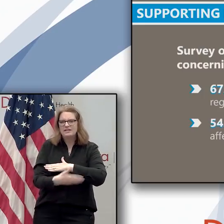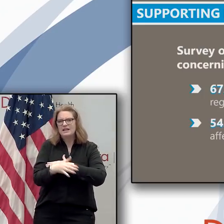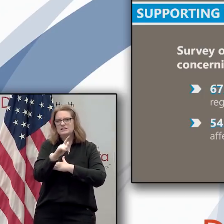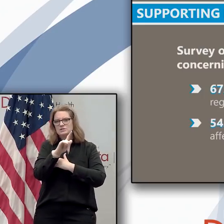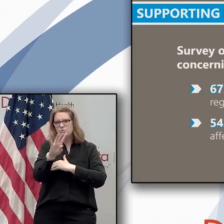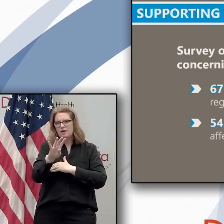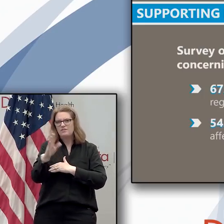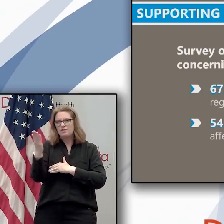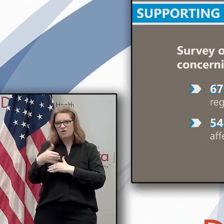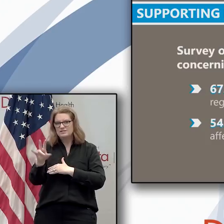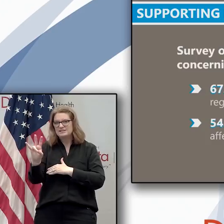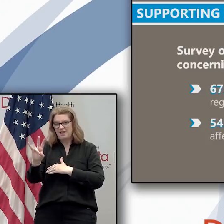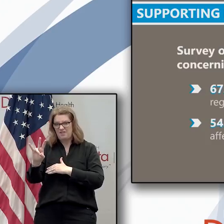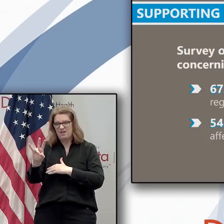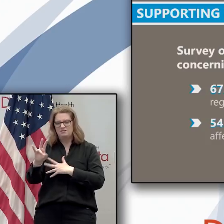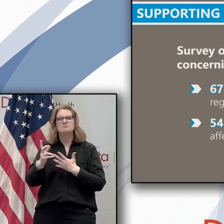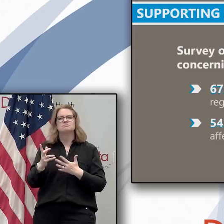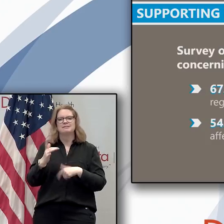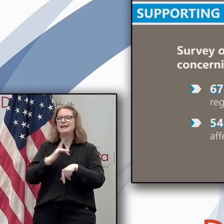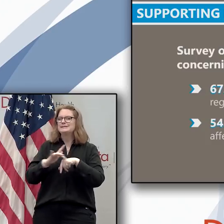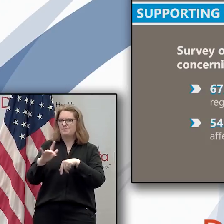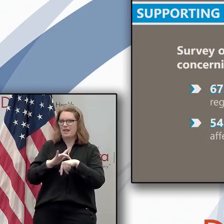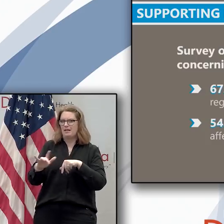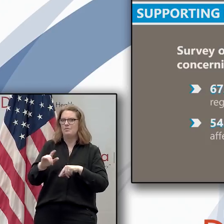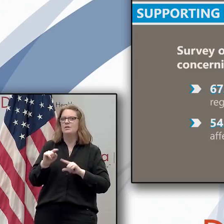information about all of those on the